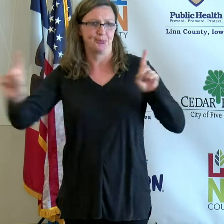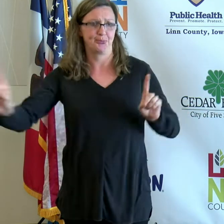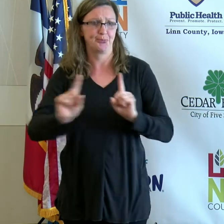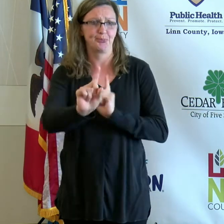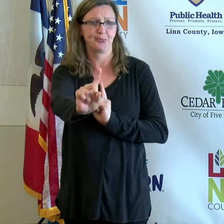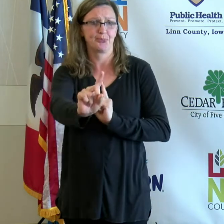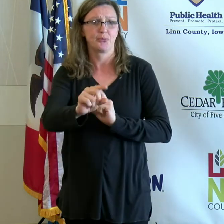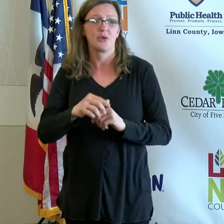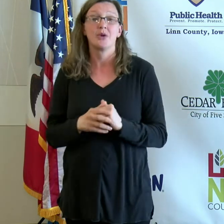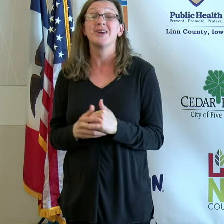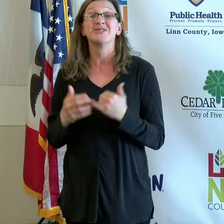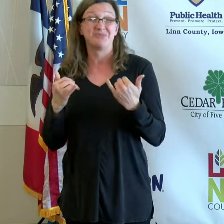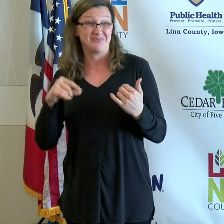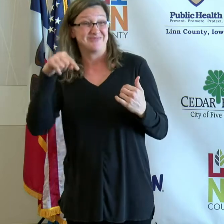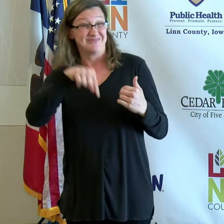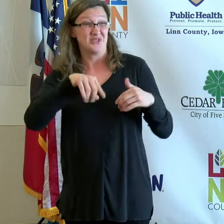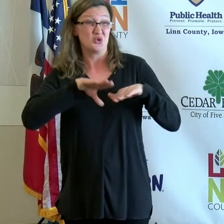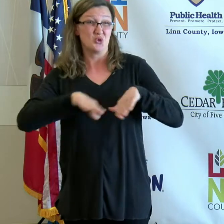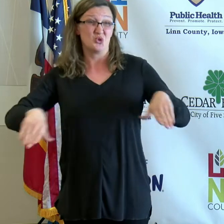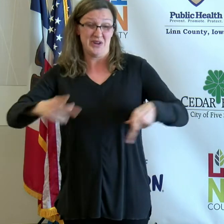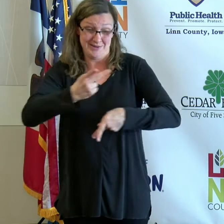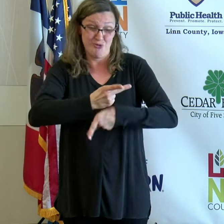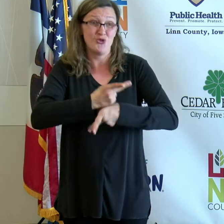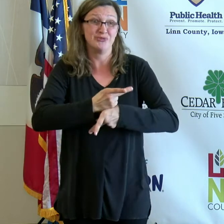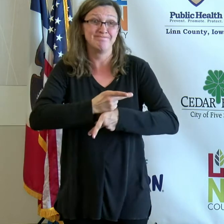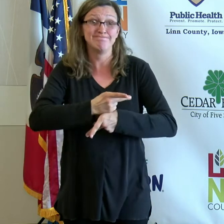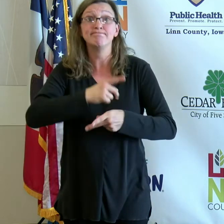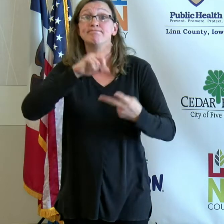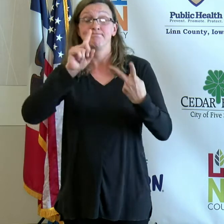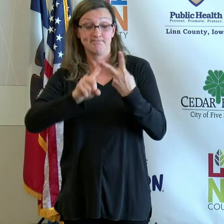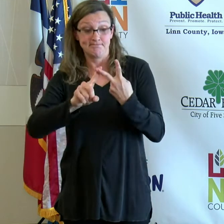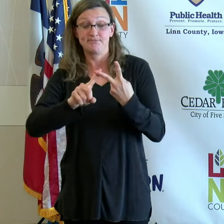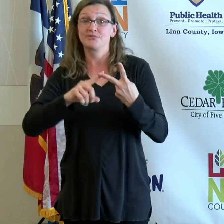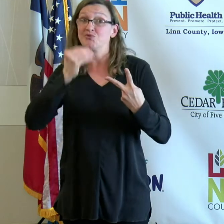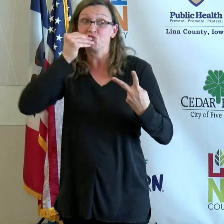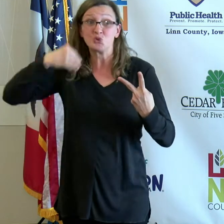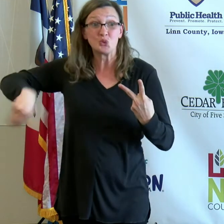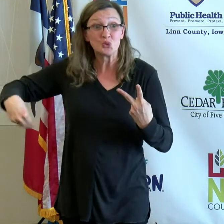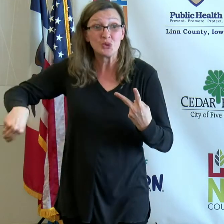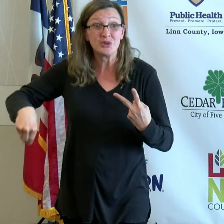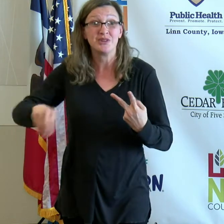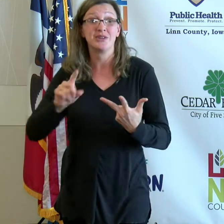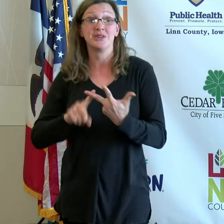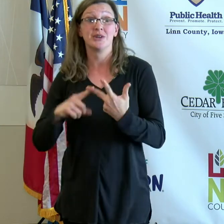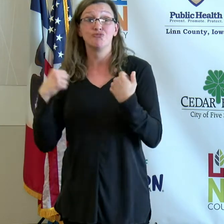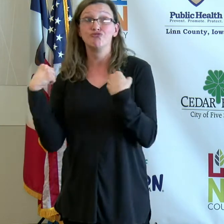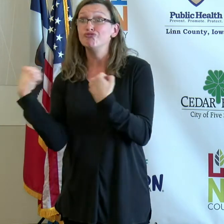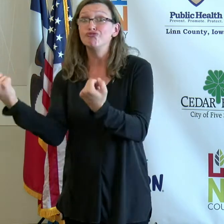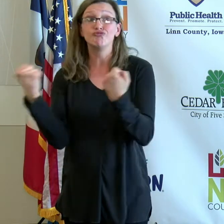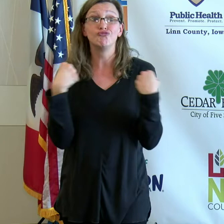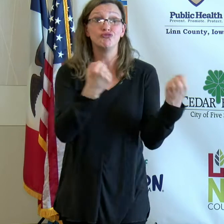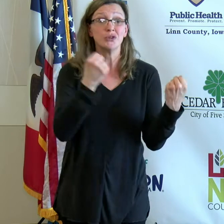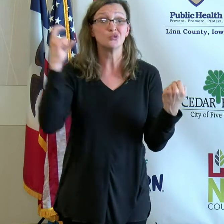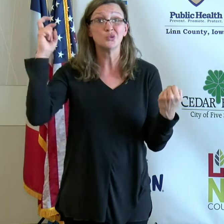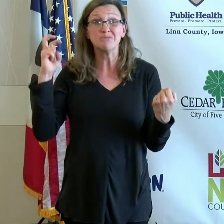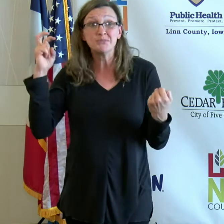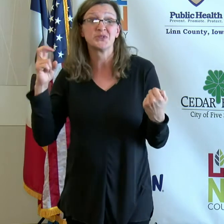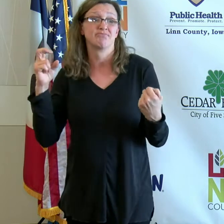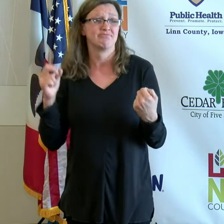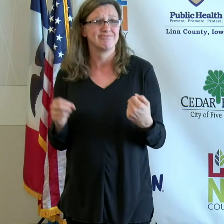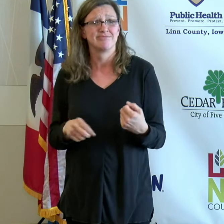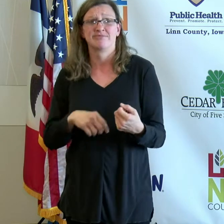our grocery store employees, the truckers, everyone who's playing an important role in getting the services and